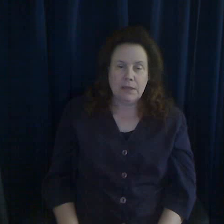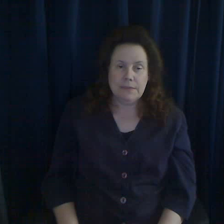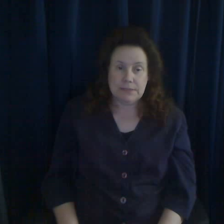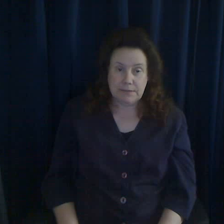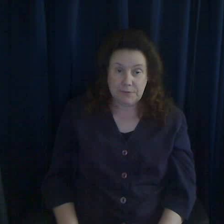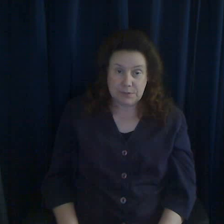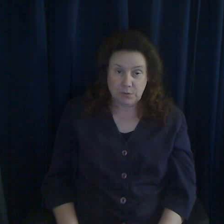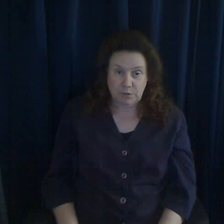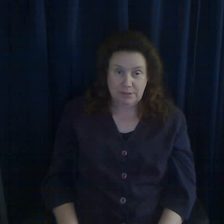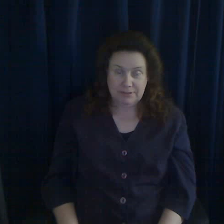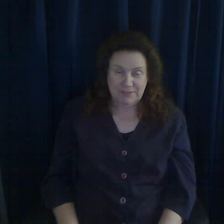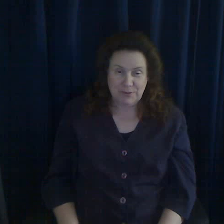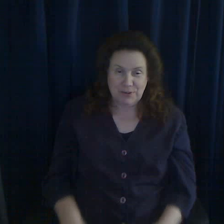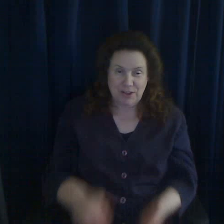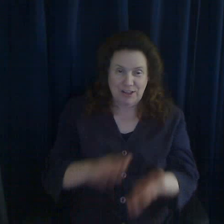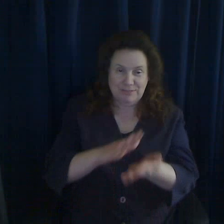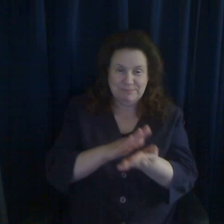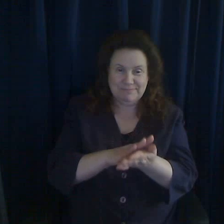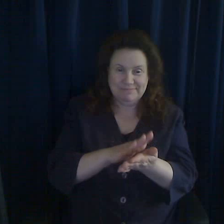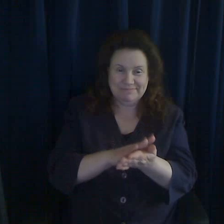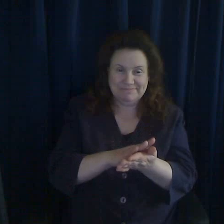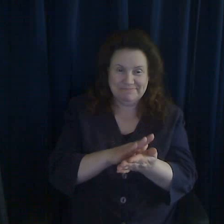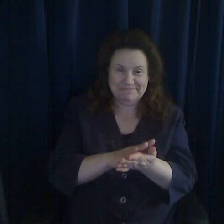The sign for school, if you recall.